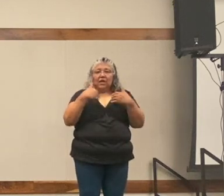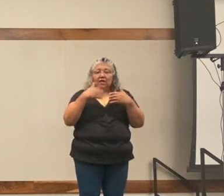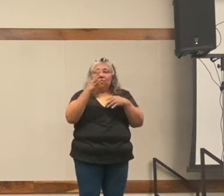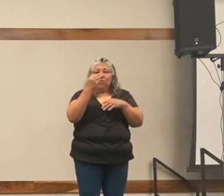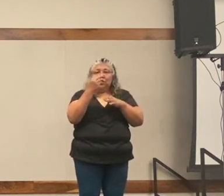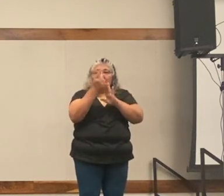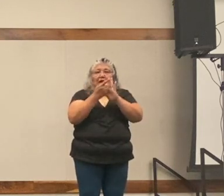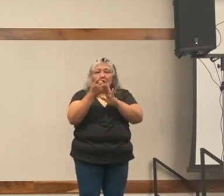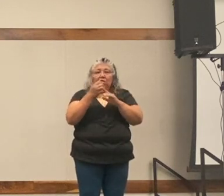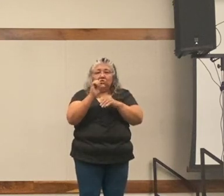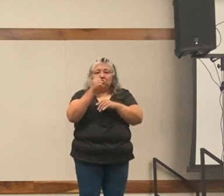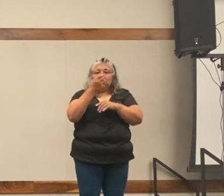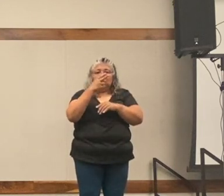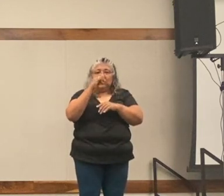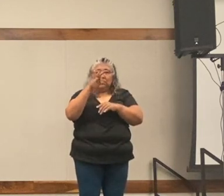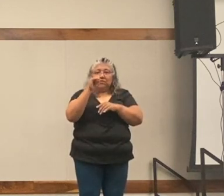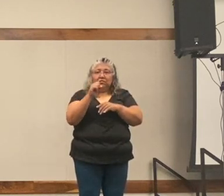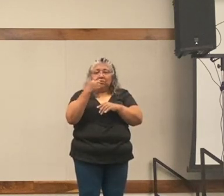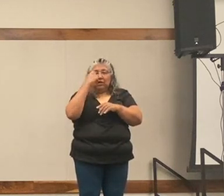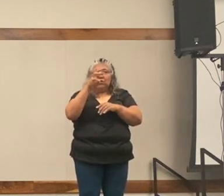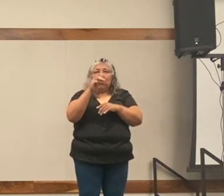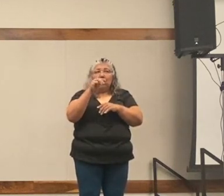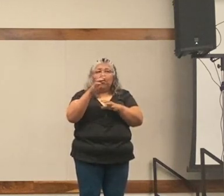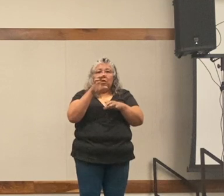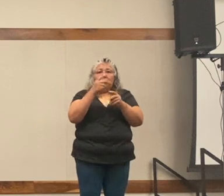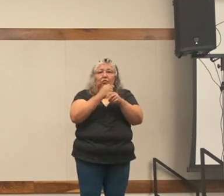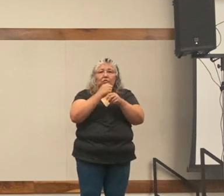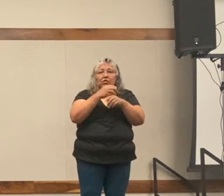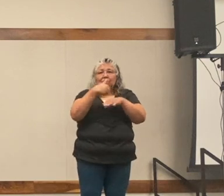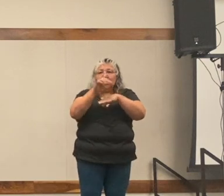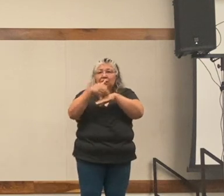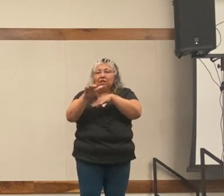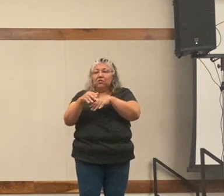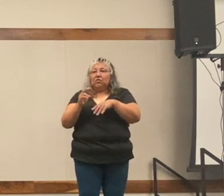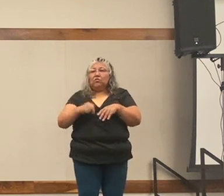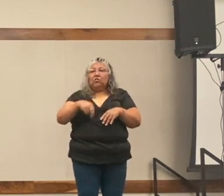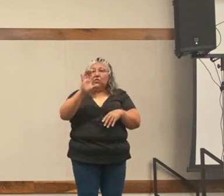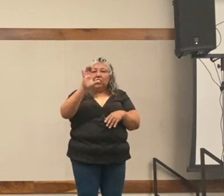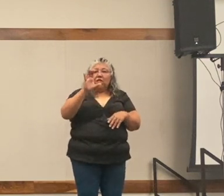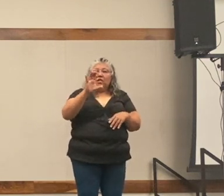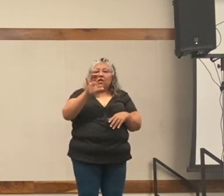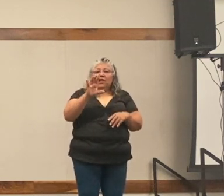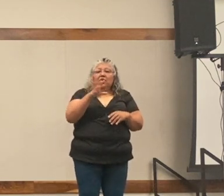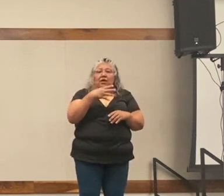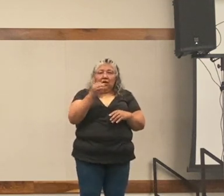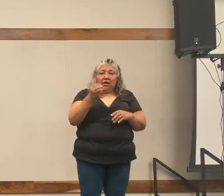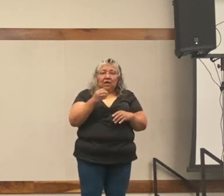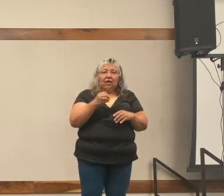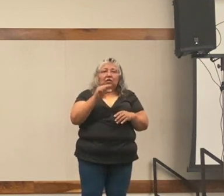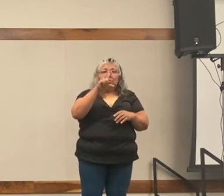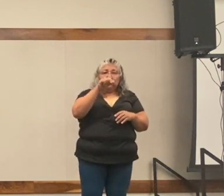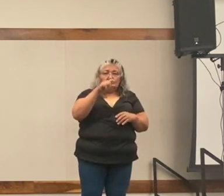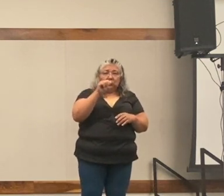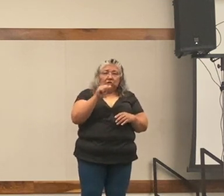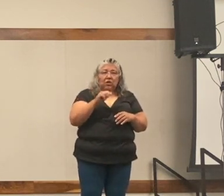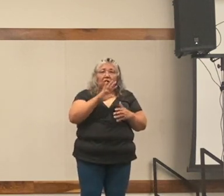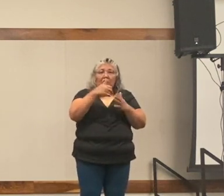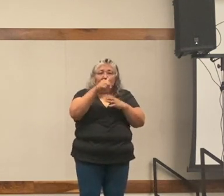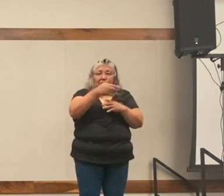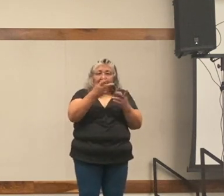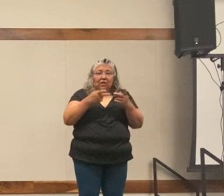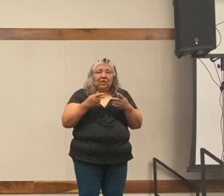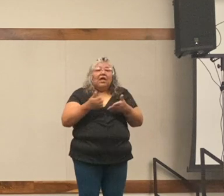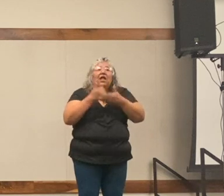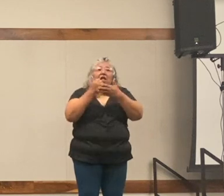shifts, right? Because the Walmart trucks are being actually sent out to North Carolina and Georgia and all those places to help